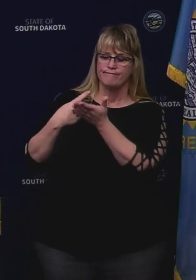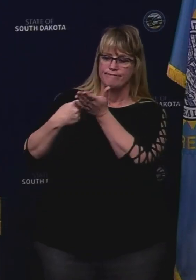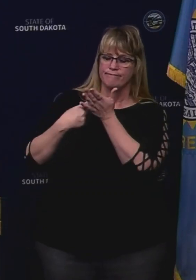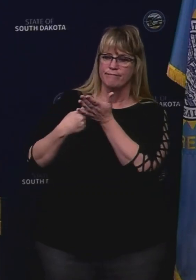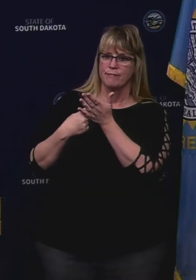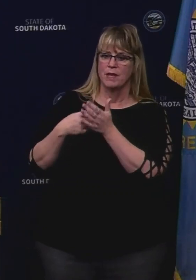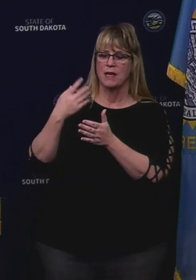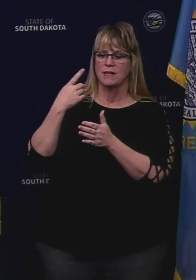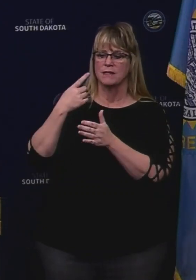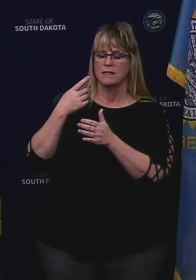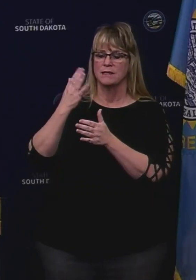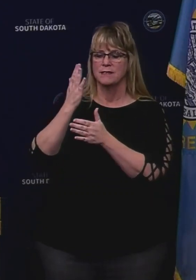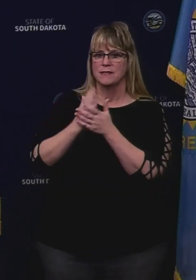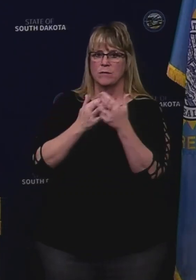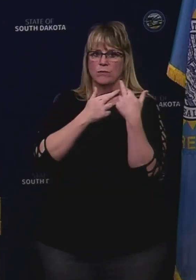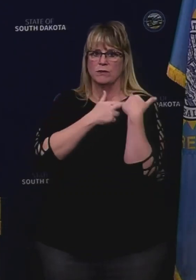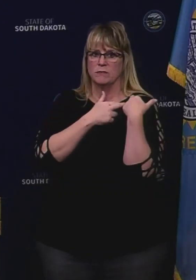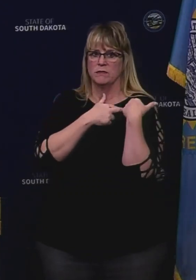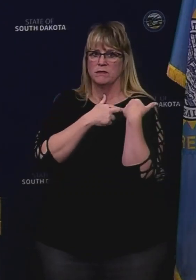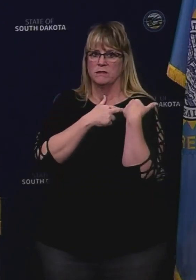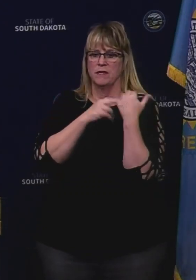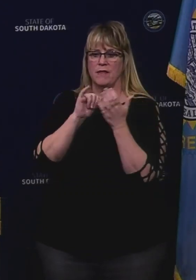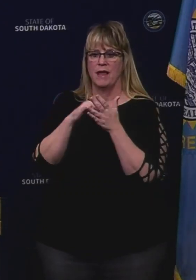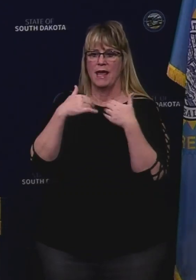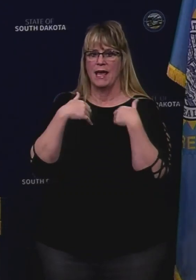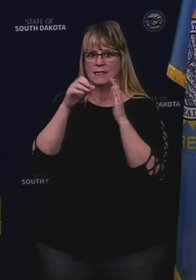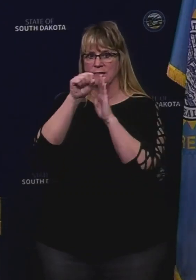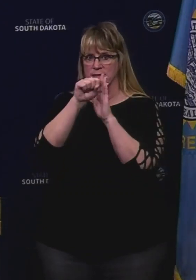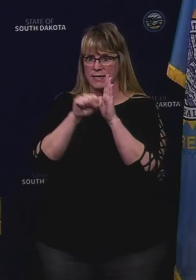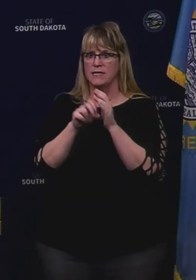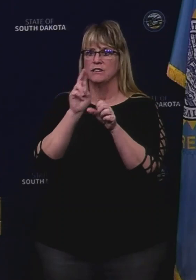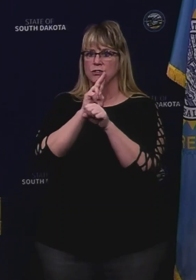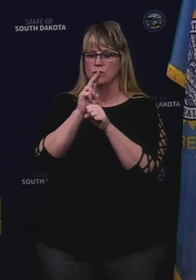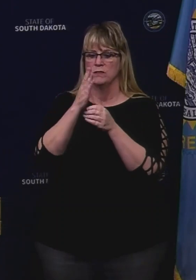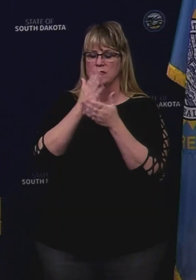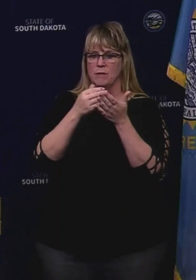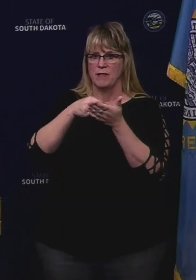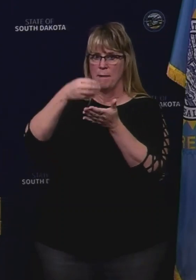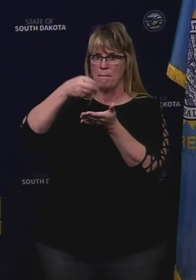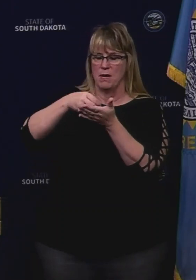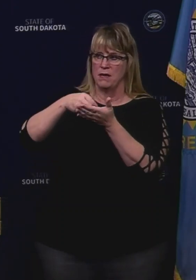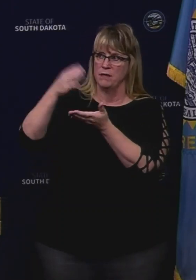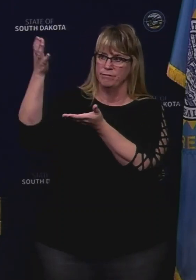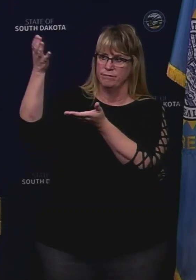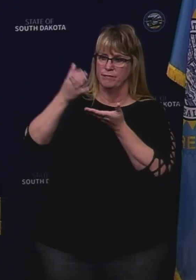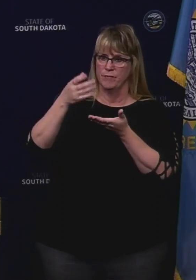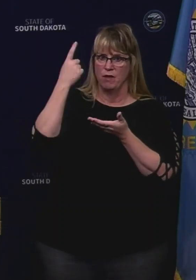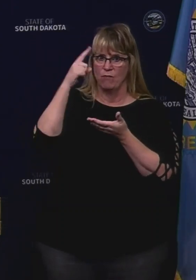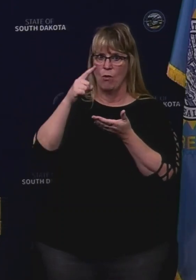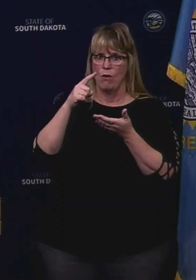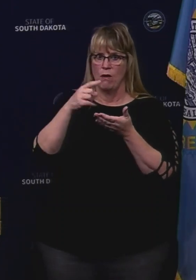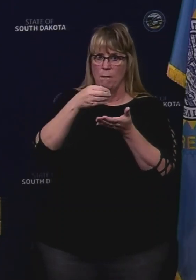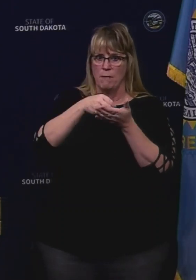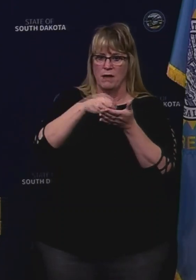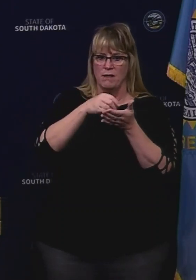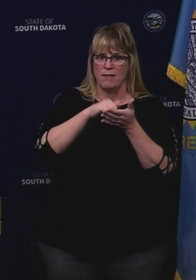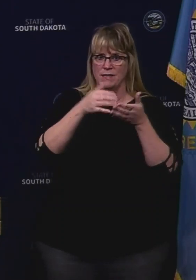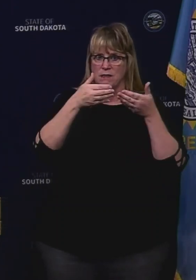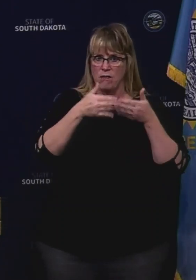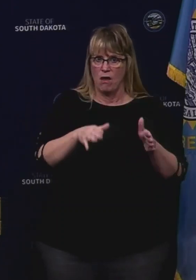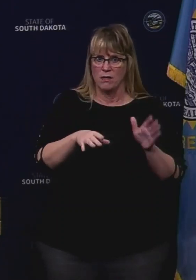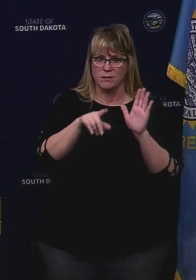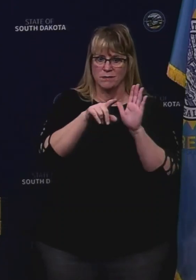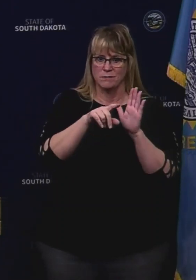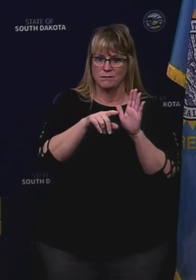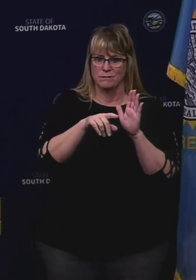some accountability built in that allows states to use some of these monies for revenue loss. And I don't